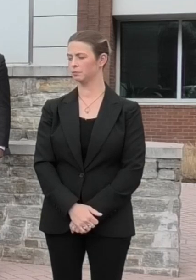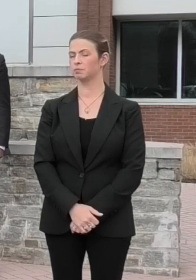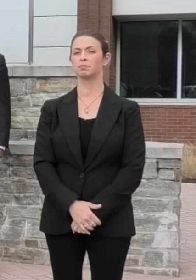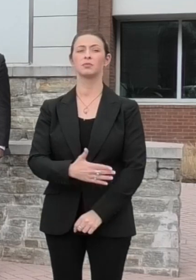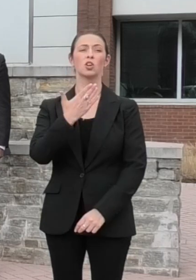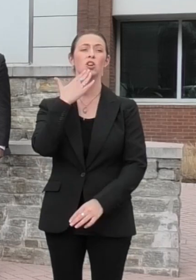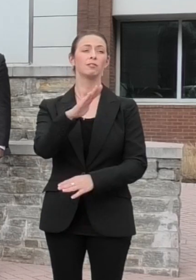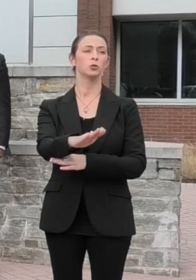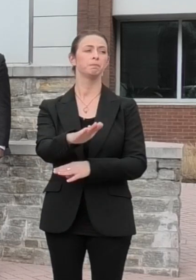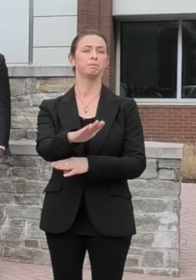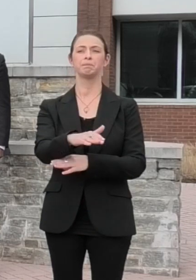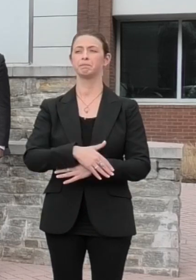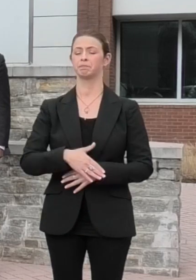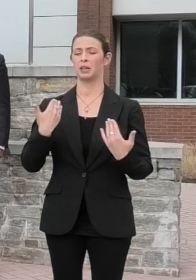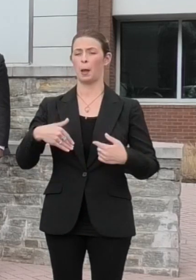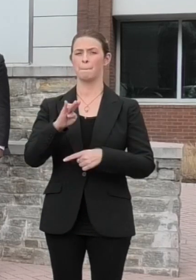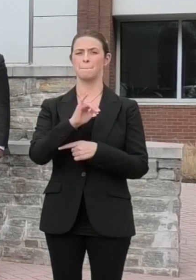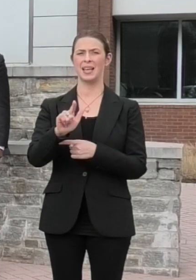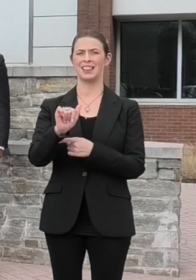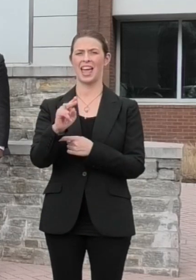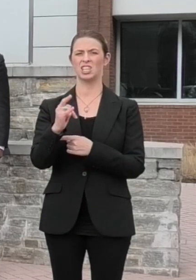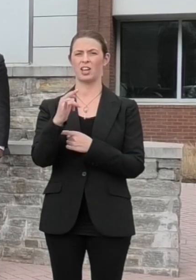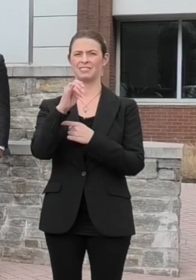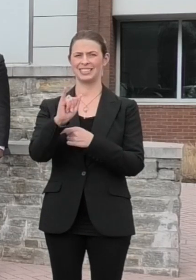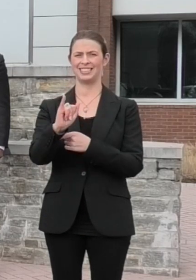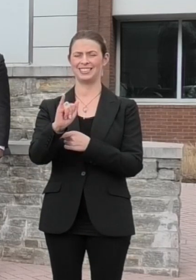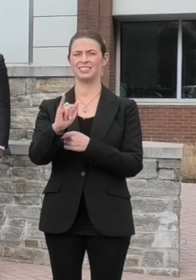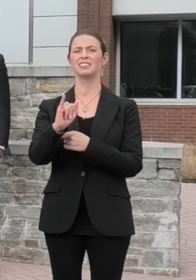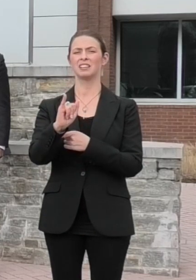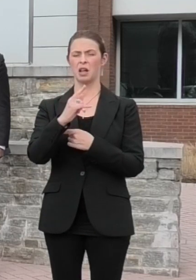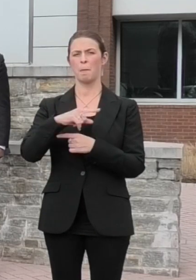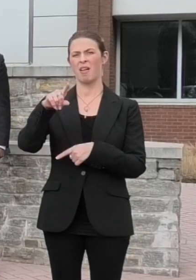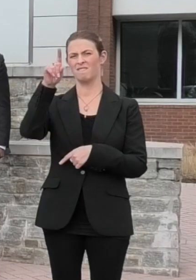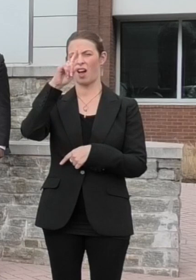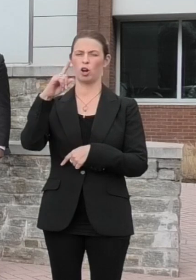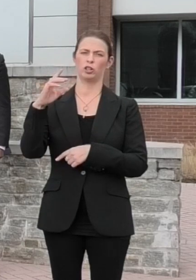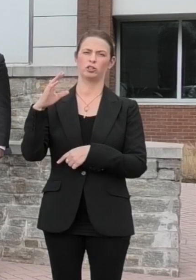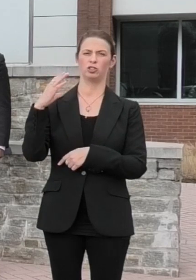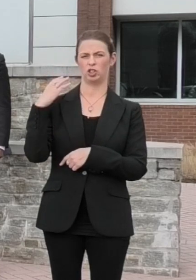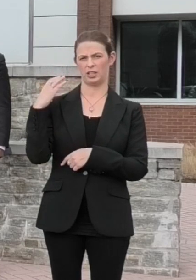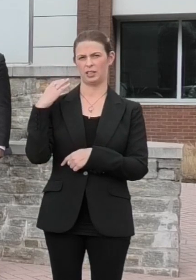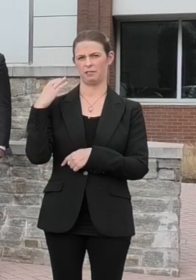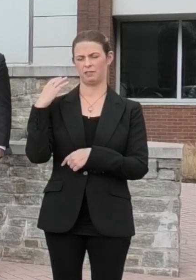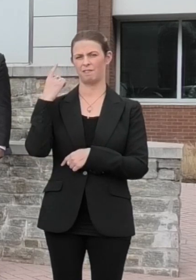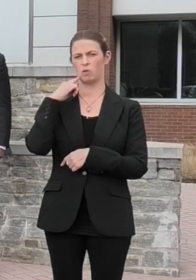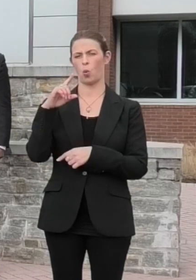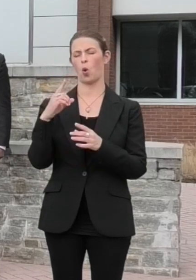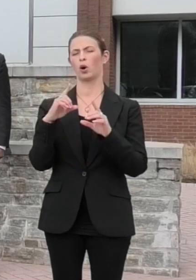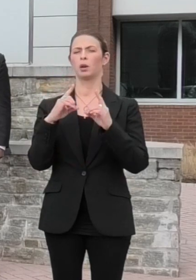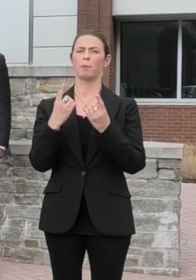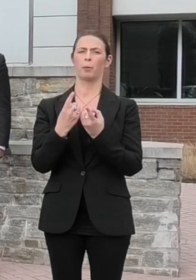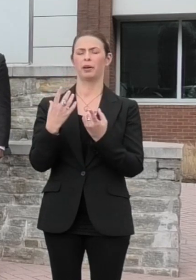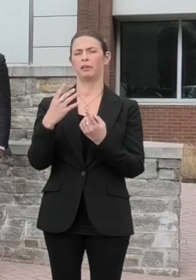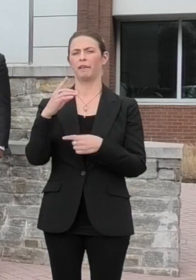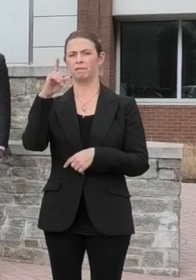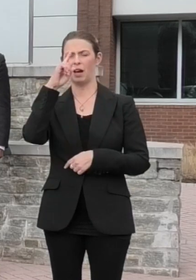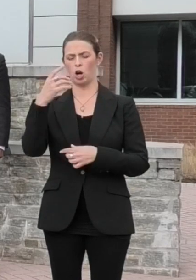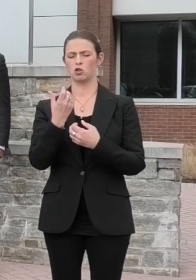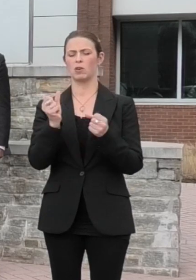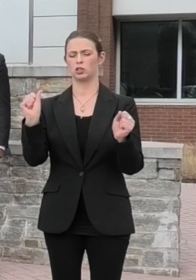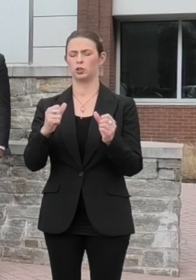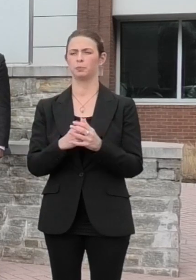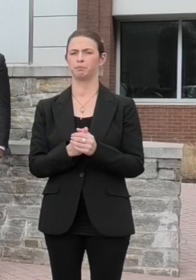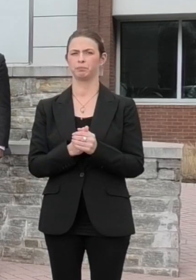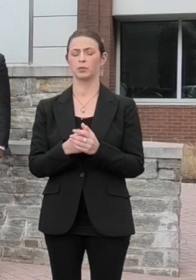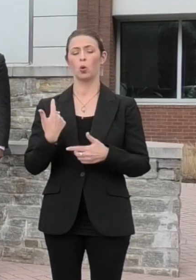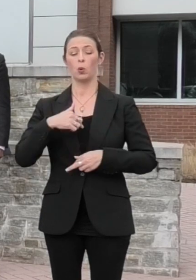Good afternoon, everyone. I'm Bill Anashevsky, the Acting Fire Chief of the Department of Fire and Rescue Services. Our crews responded to a medical incident that was